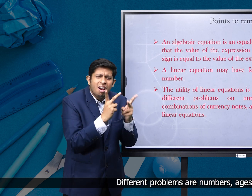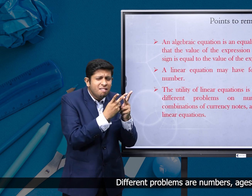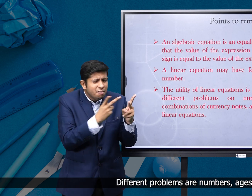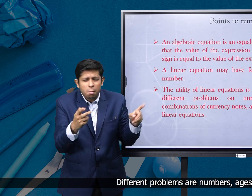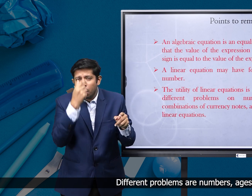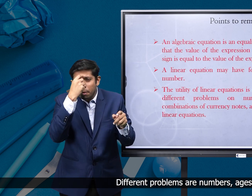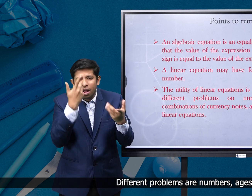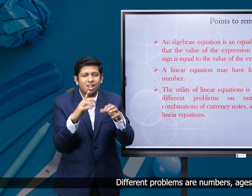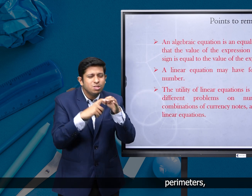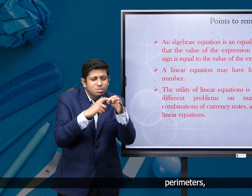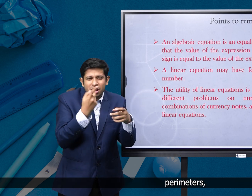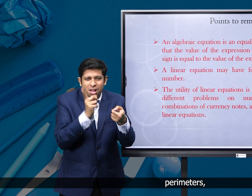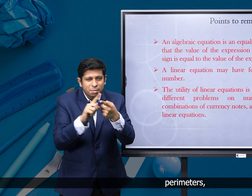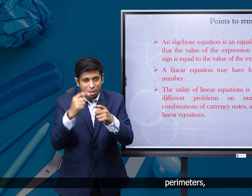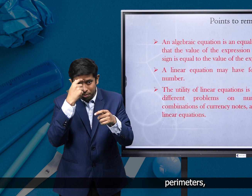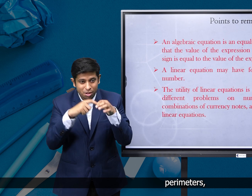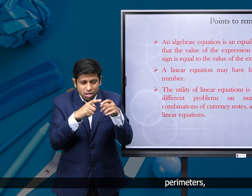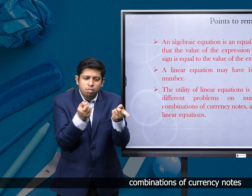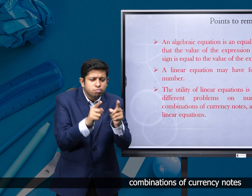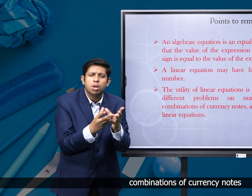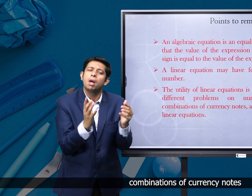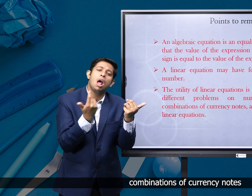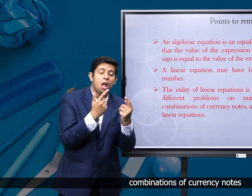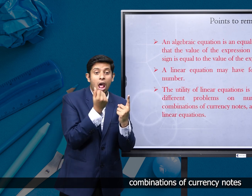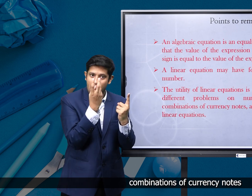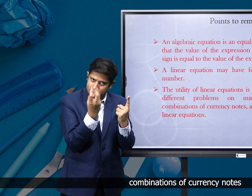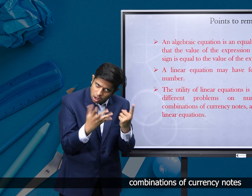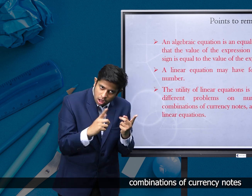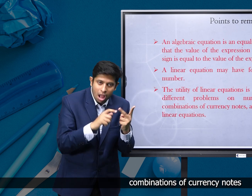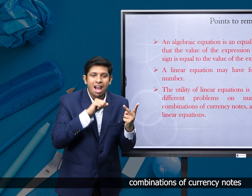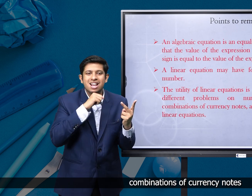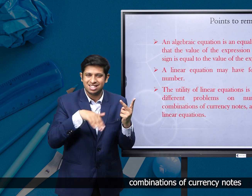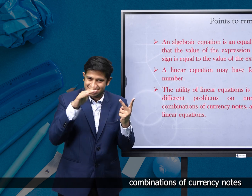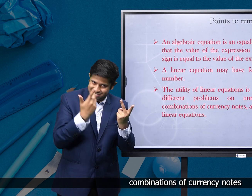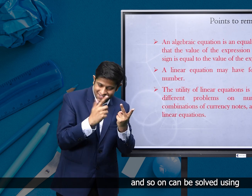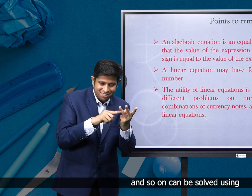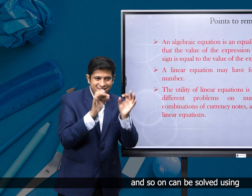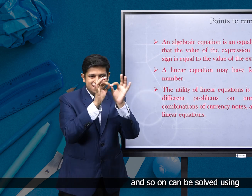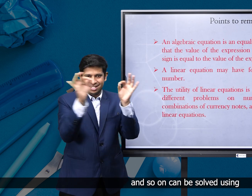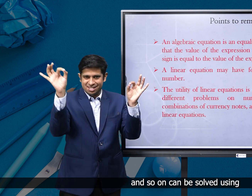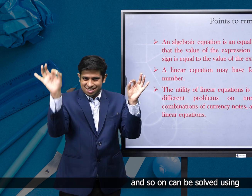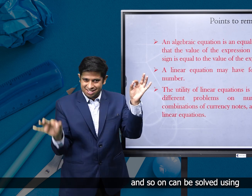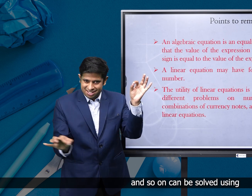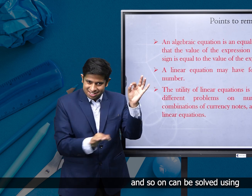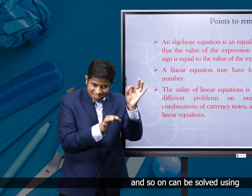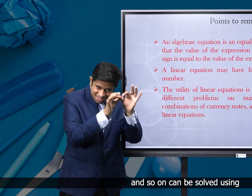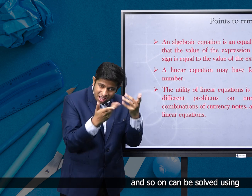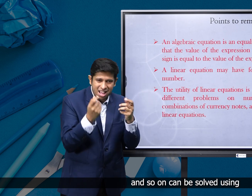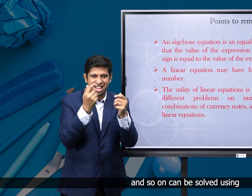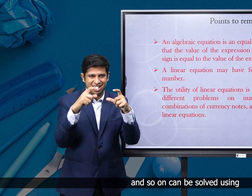ages, perimeters, combinations of currency notes, and so on can be solved using